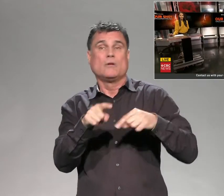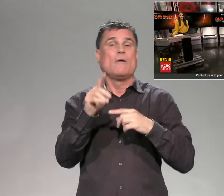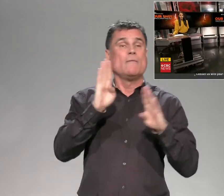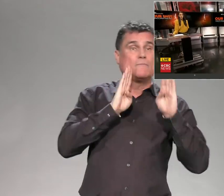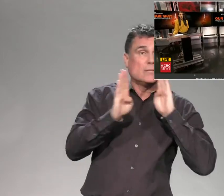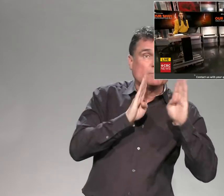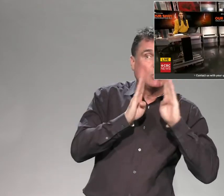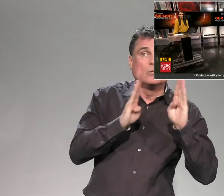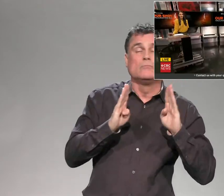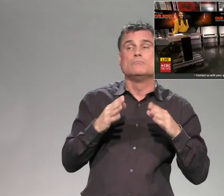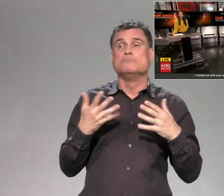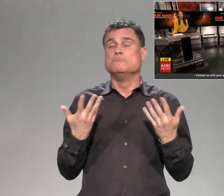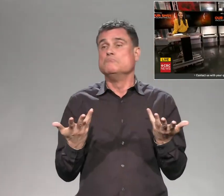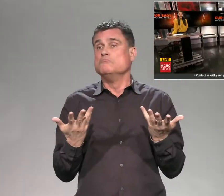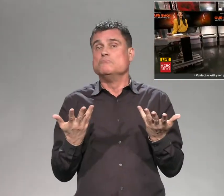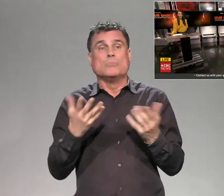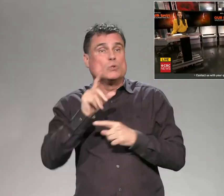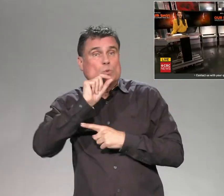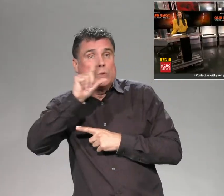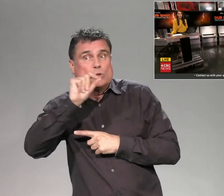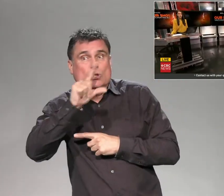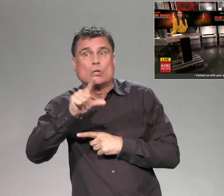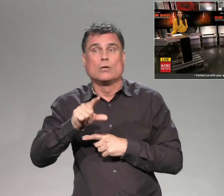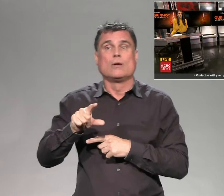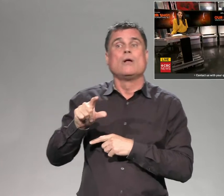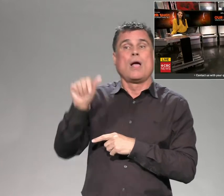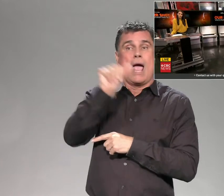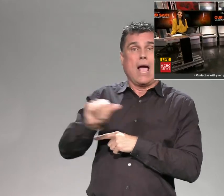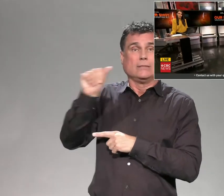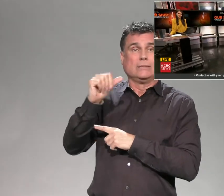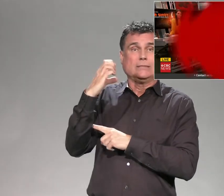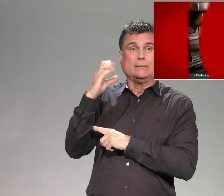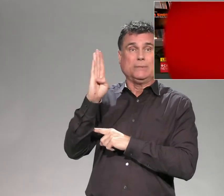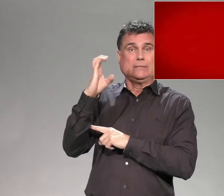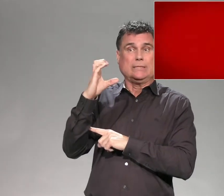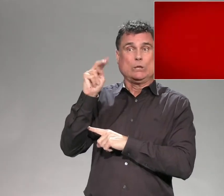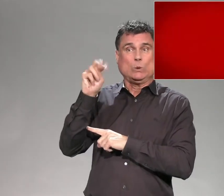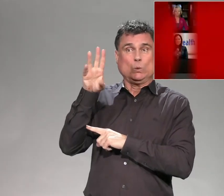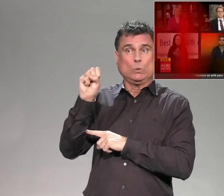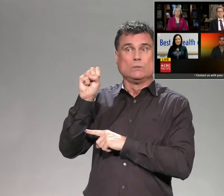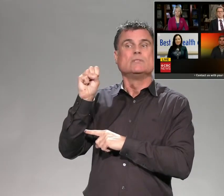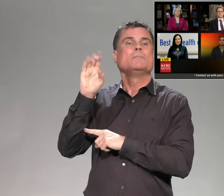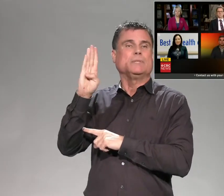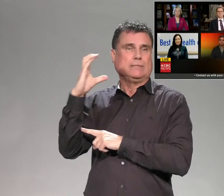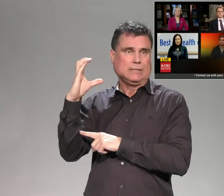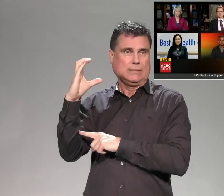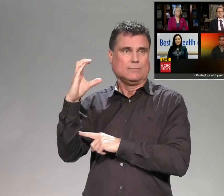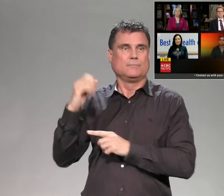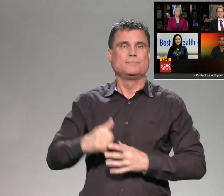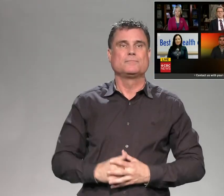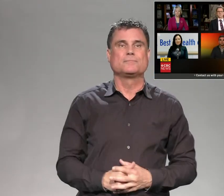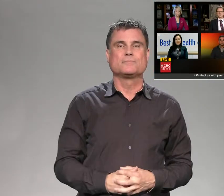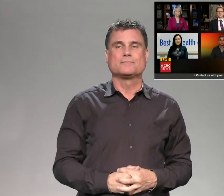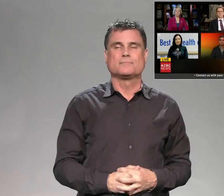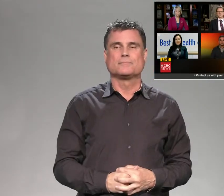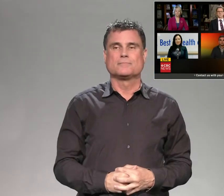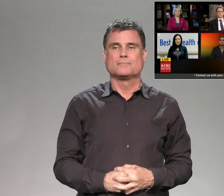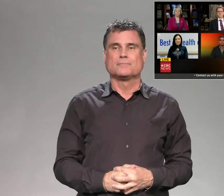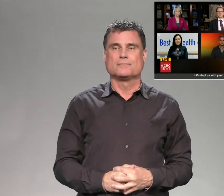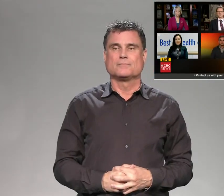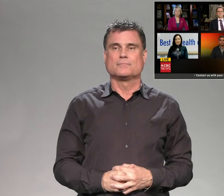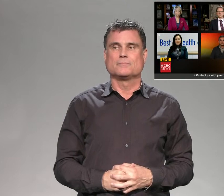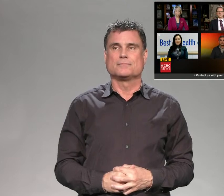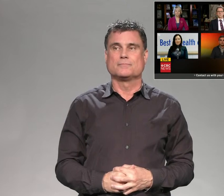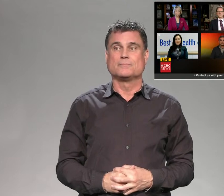many of your concerns as we can, and our panel of experts is ready to respond. And to tell you about our panel, joining us from Victoria, we have Provincial